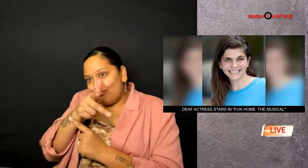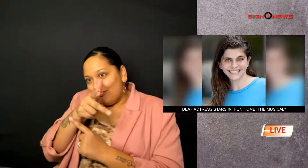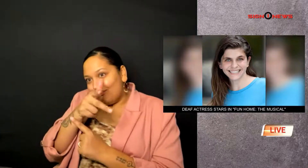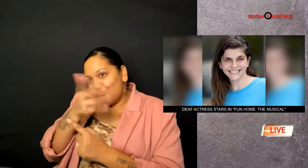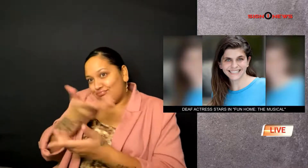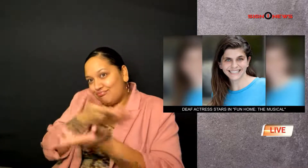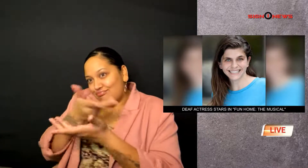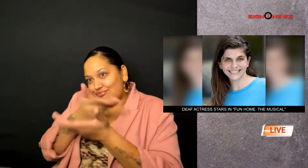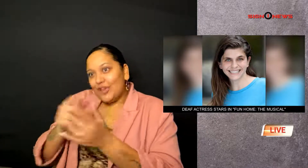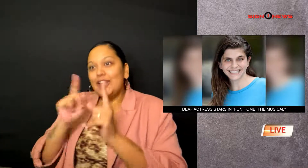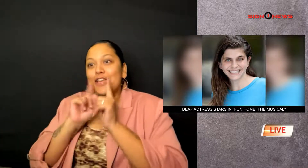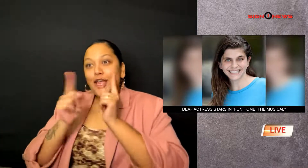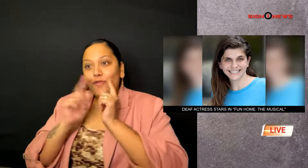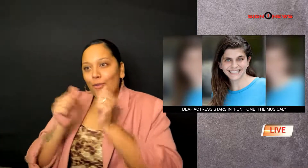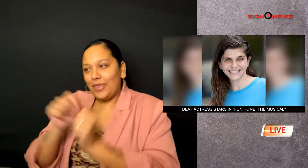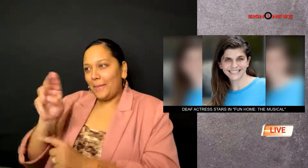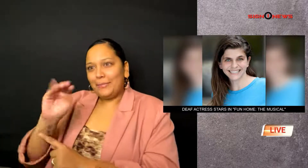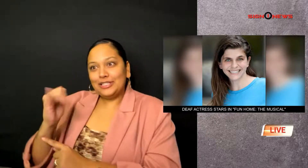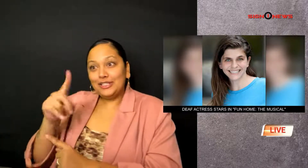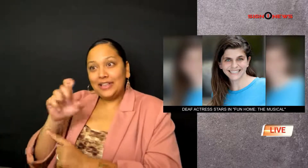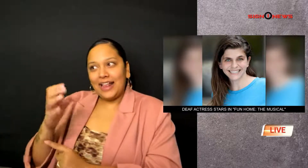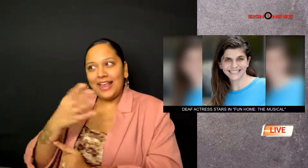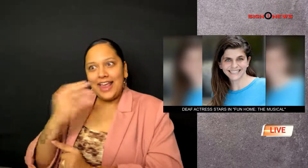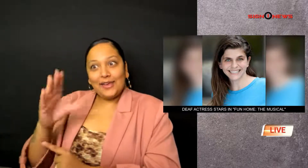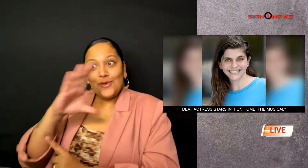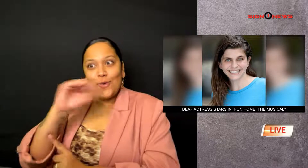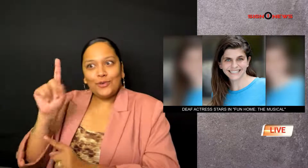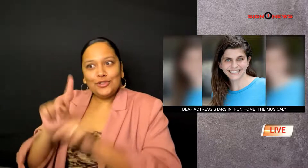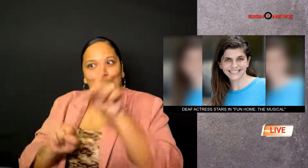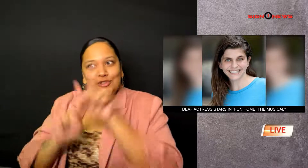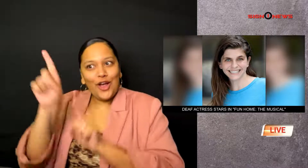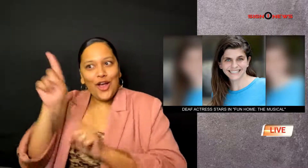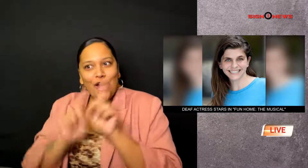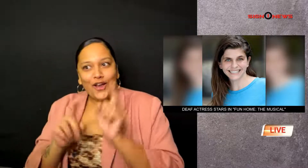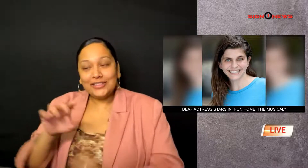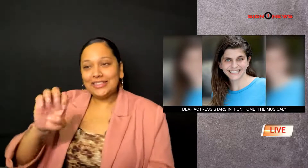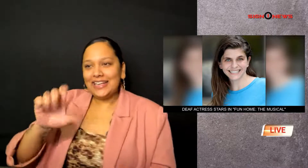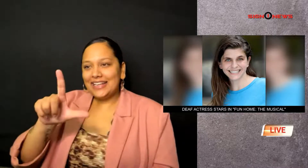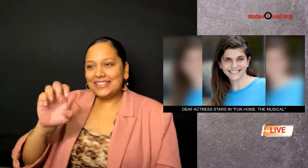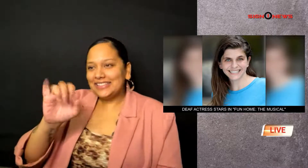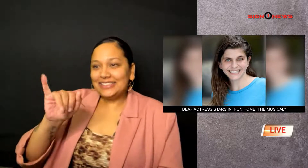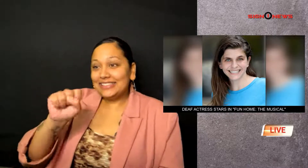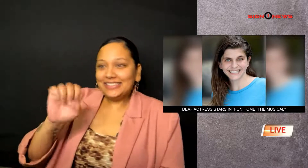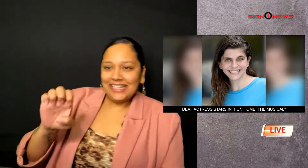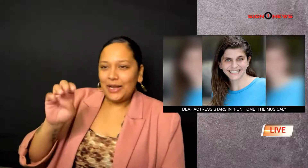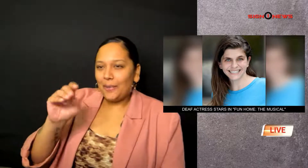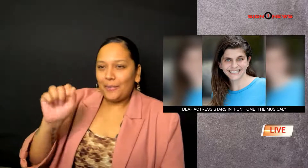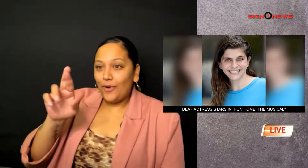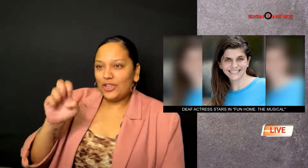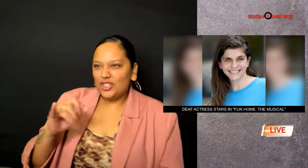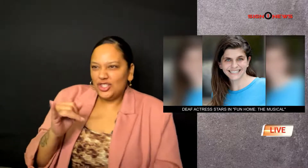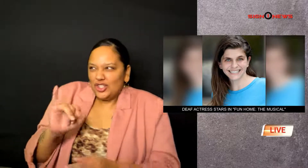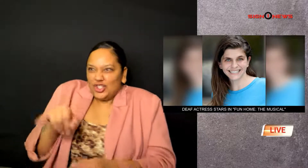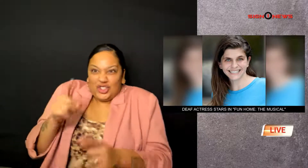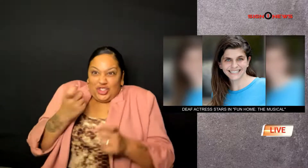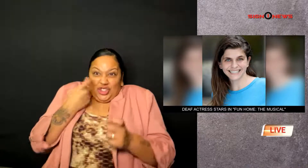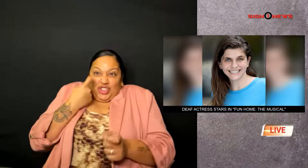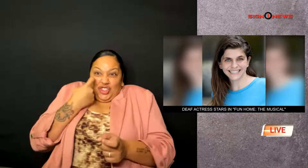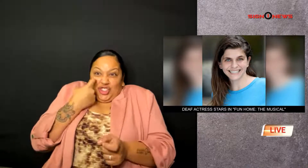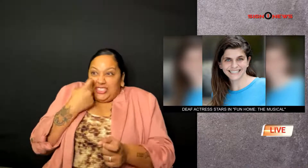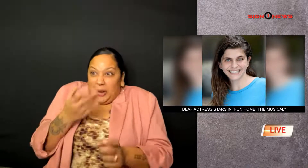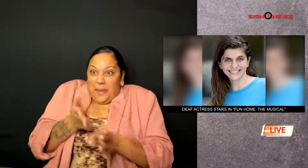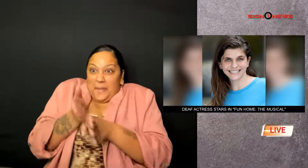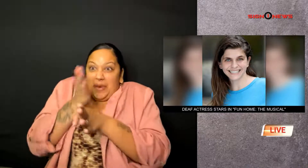Sign1News recorded this interview with Michelle and her co-star Eleise Moore just before